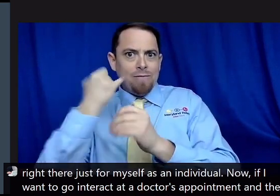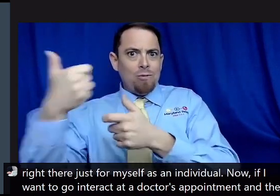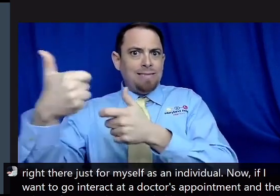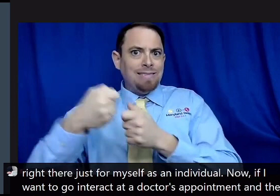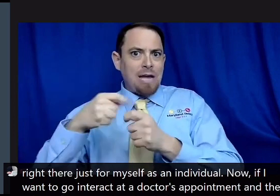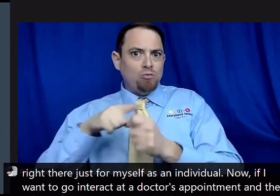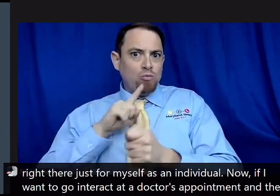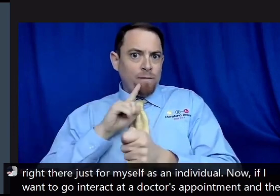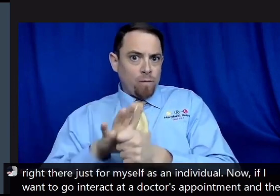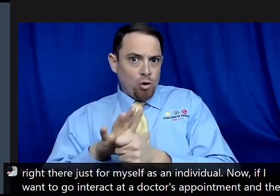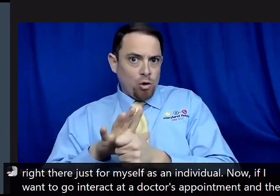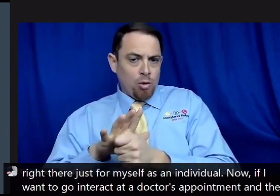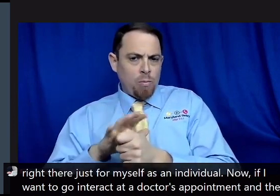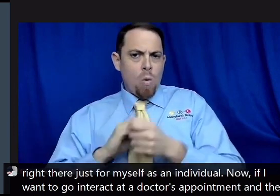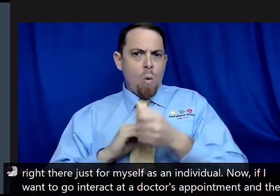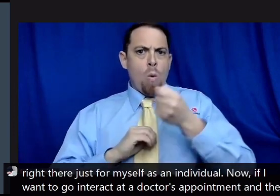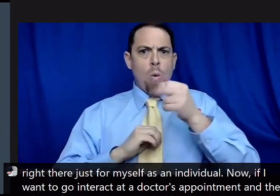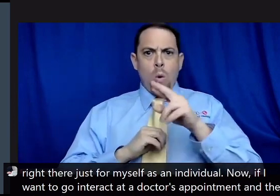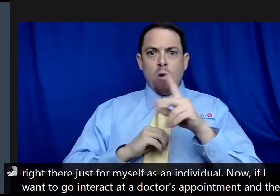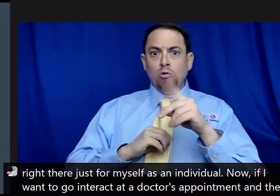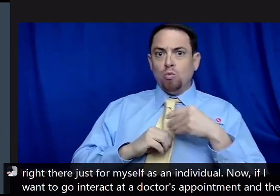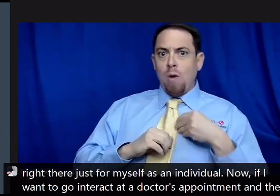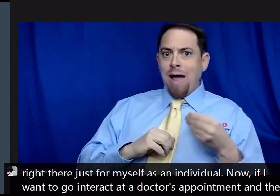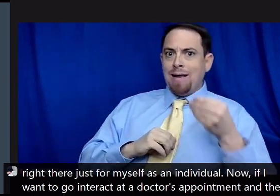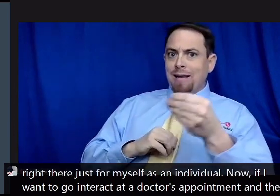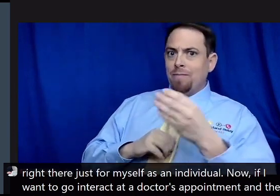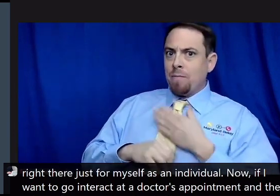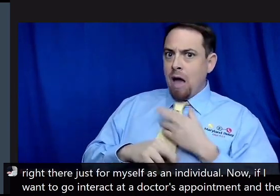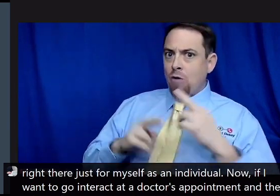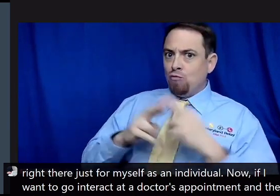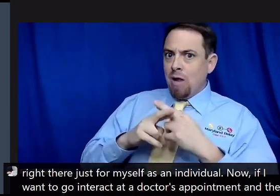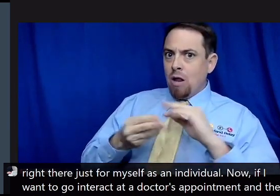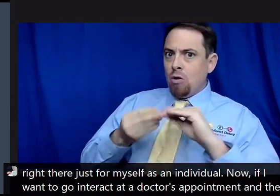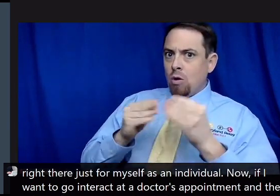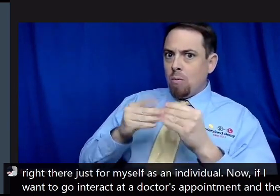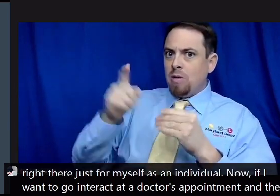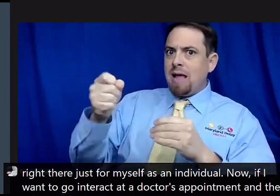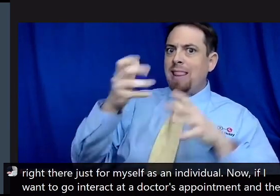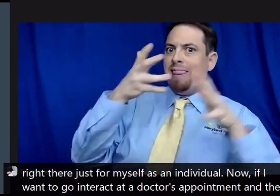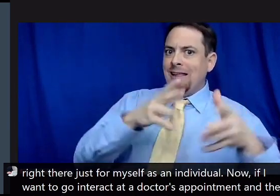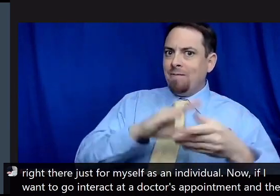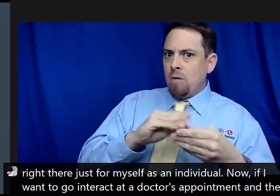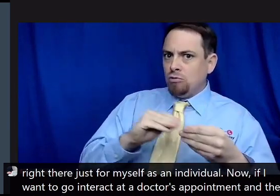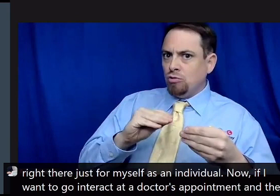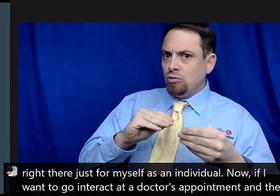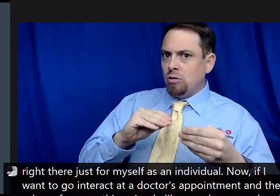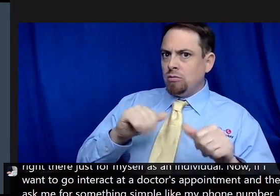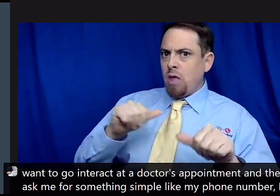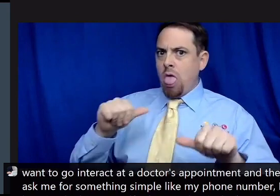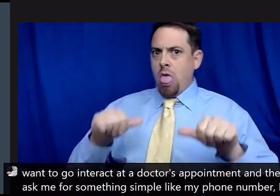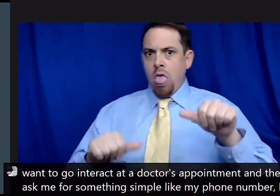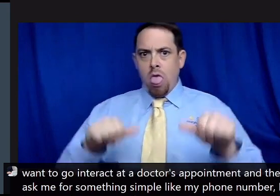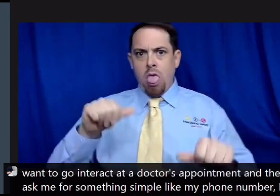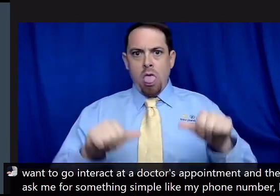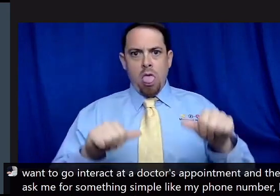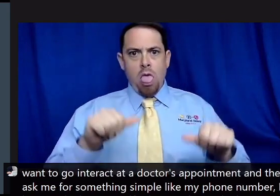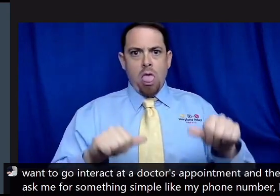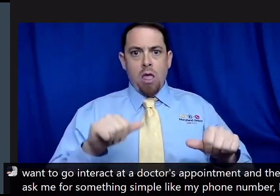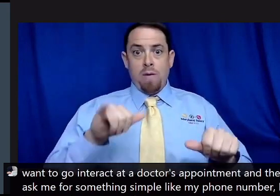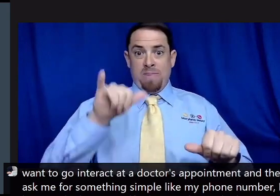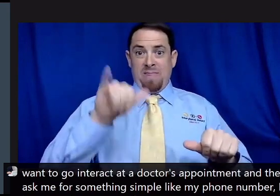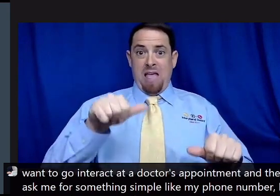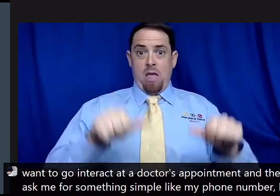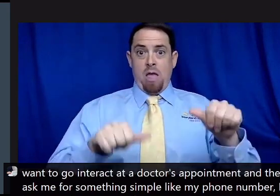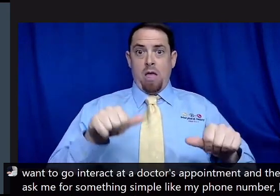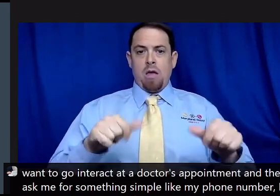what number is the best way to, what's the best number to share with that doctor? Do I give them my text number? Do I give them my relay number